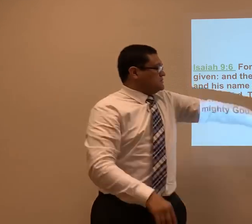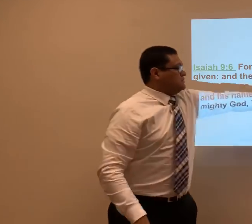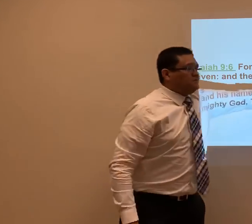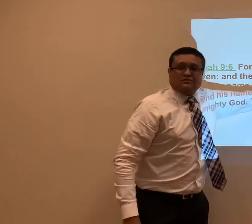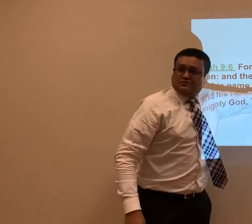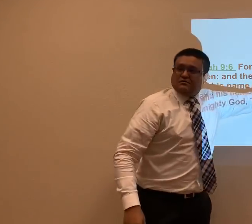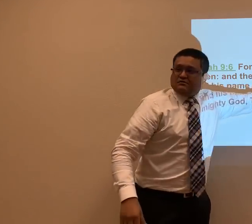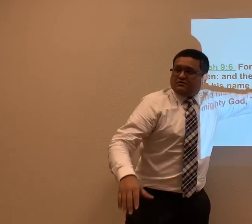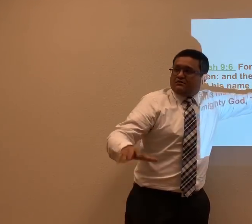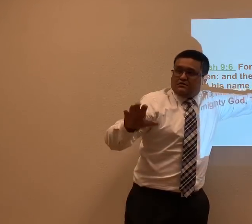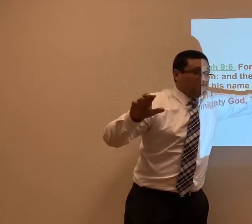wonderful counselor.